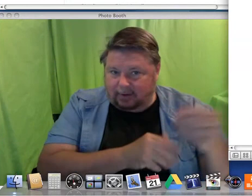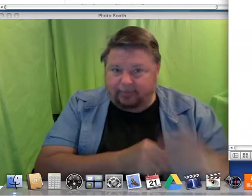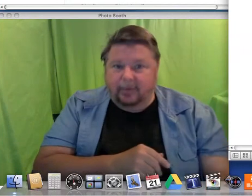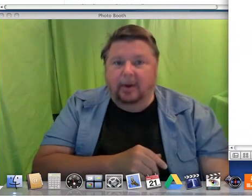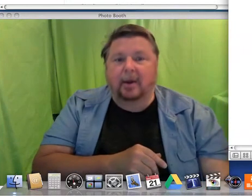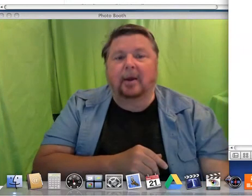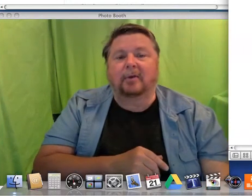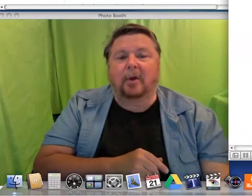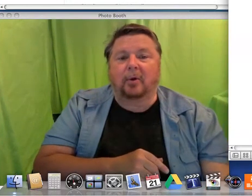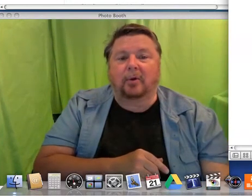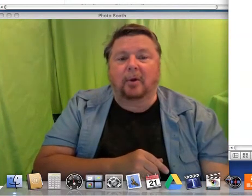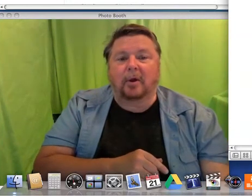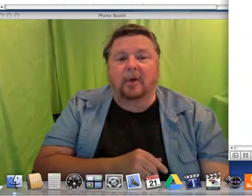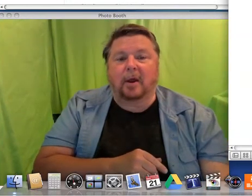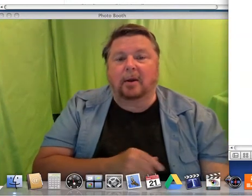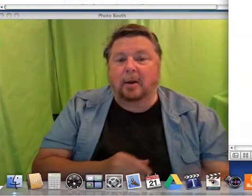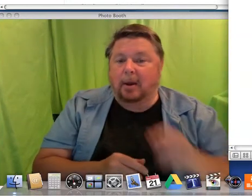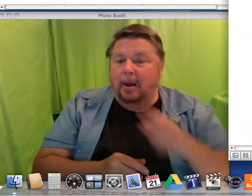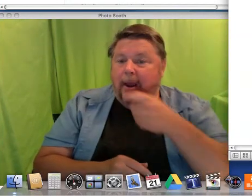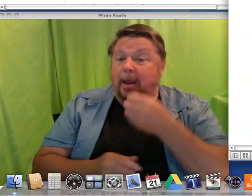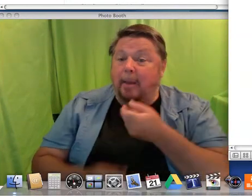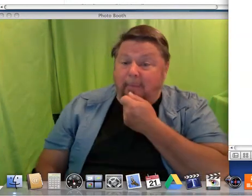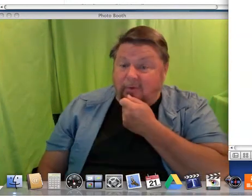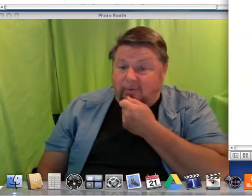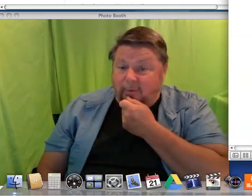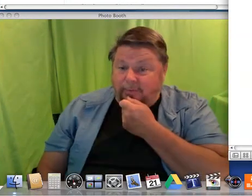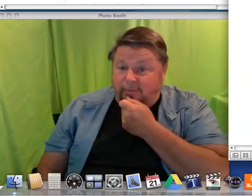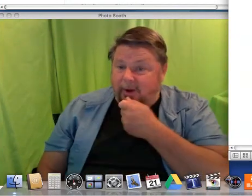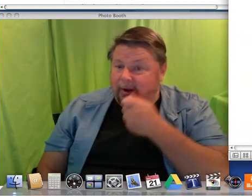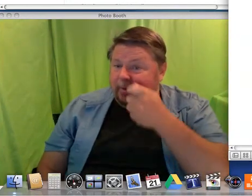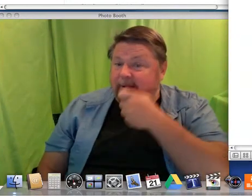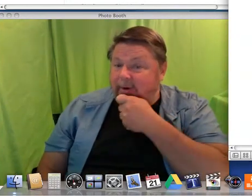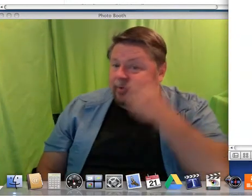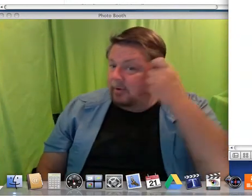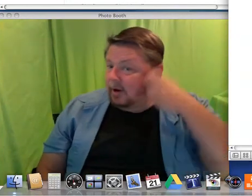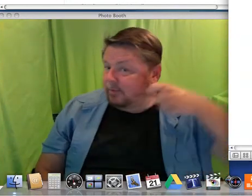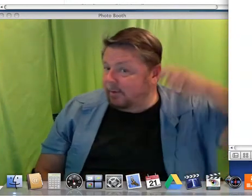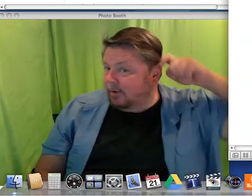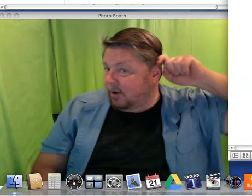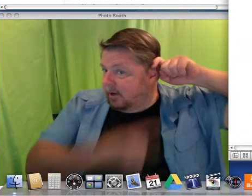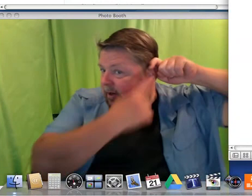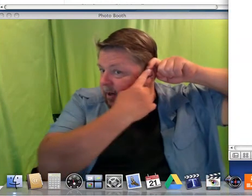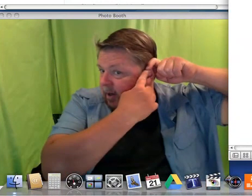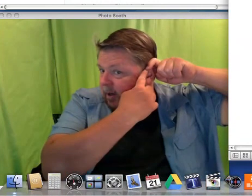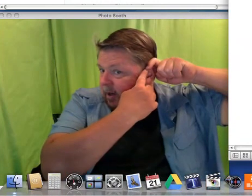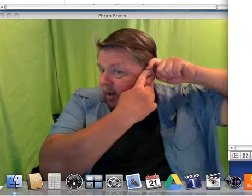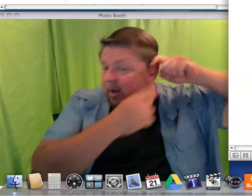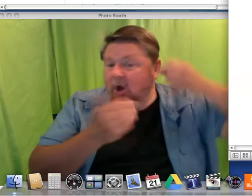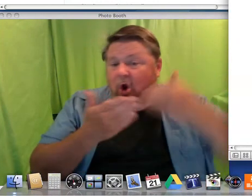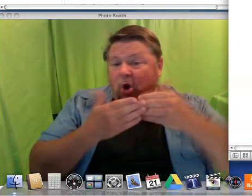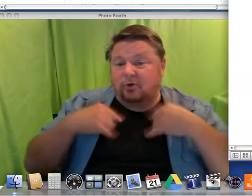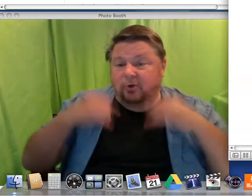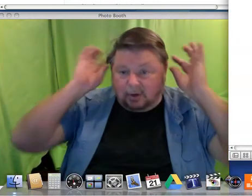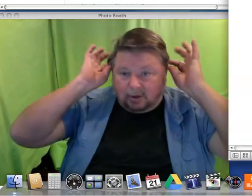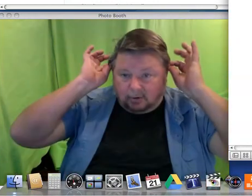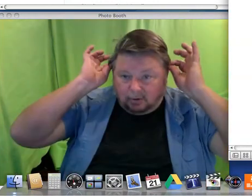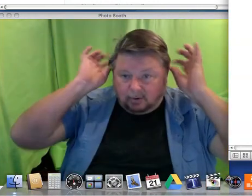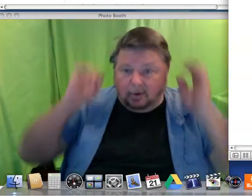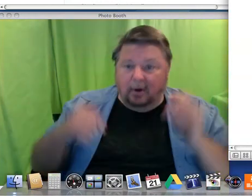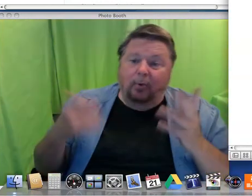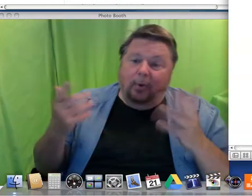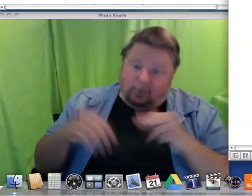thing. So you have a microphone, but the microphone is probably going to be close to your